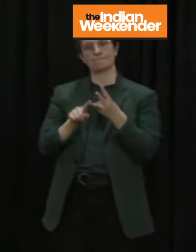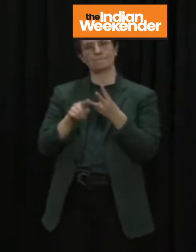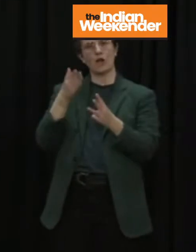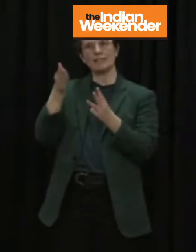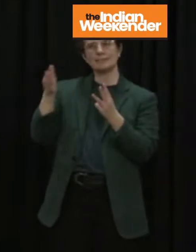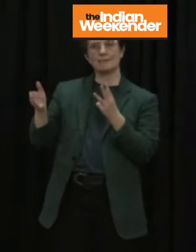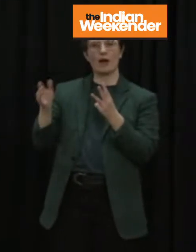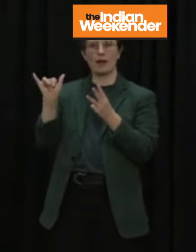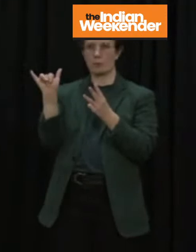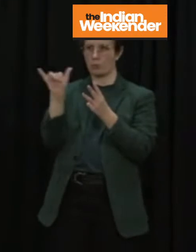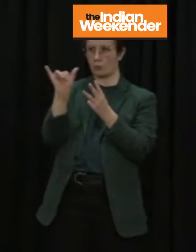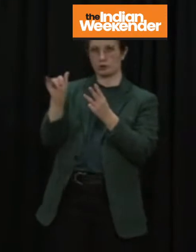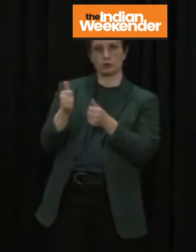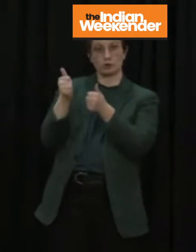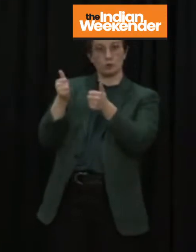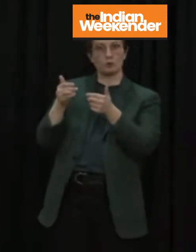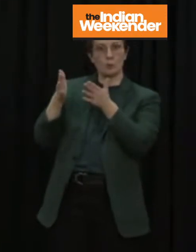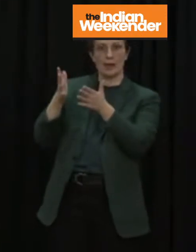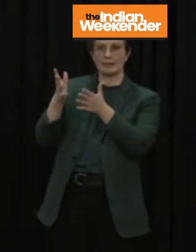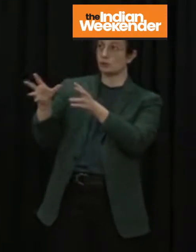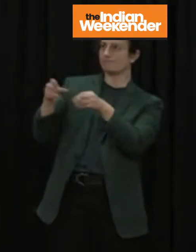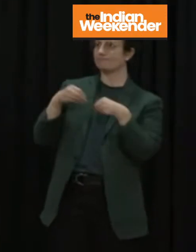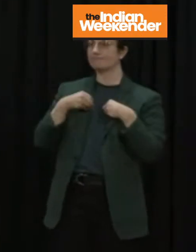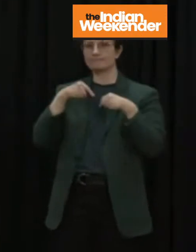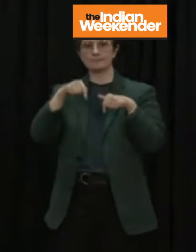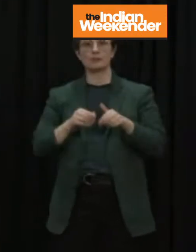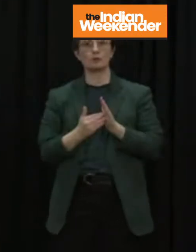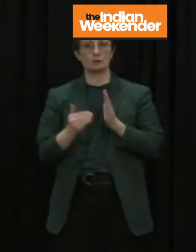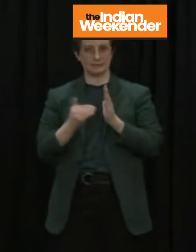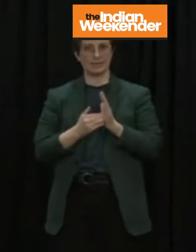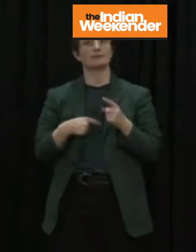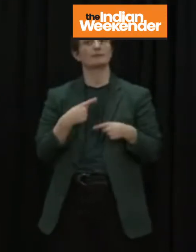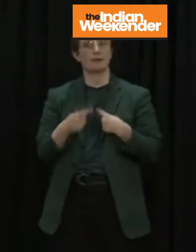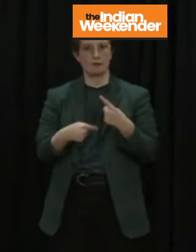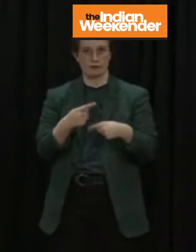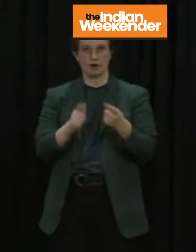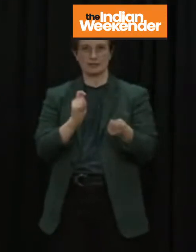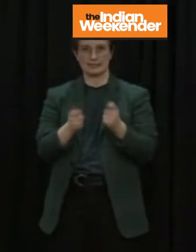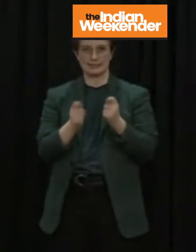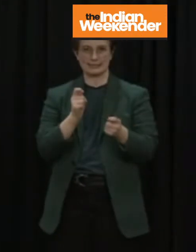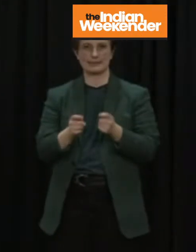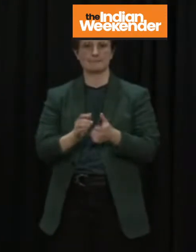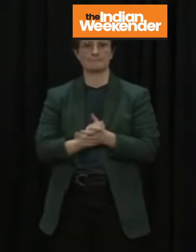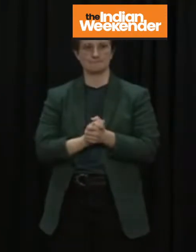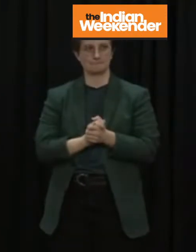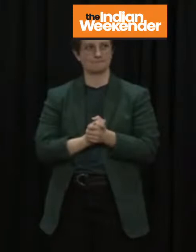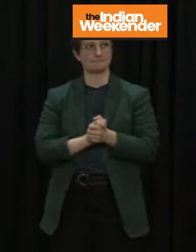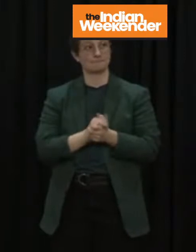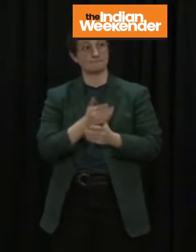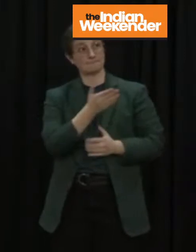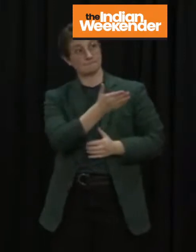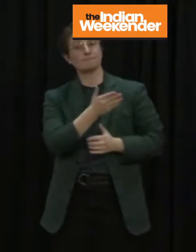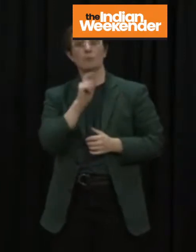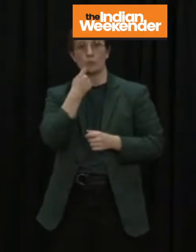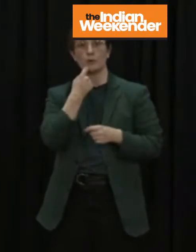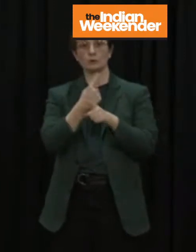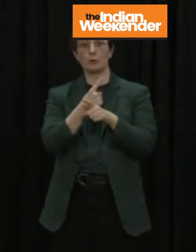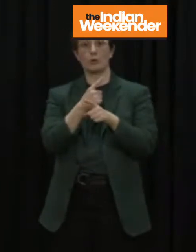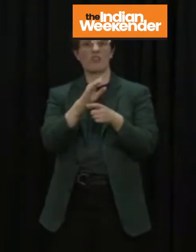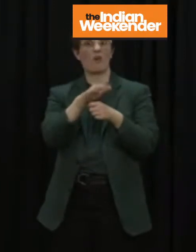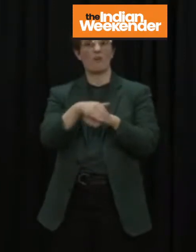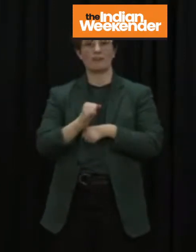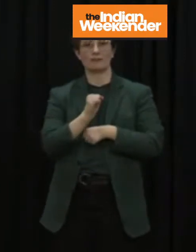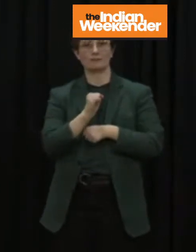ensure ongoing, sustainable and fit-for-purpose COVID-19 testing in New Zealand. Professor Murdoch will talk about his team's findings